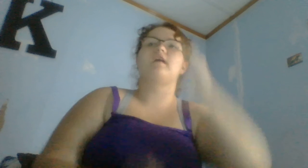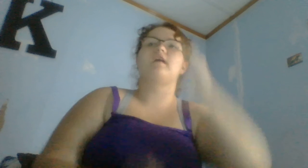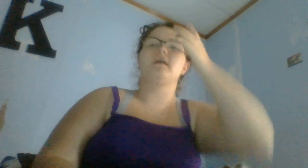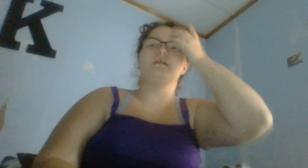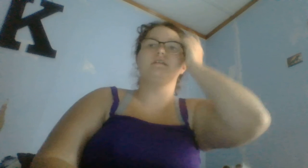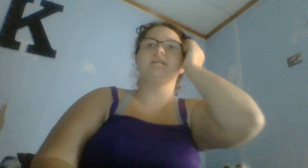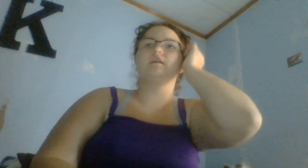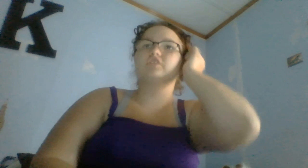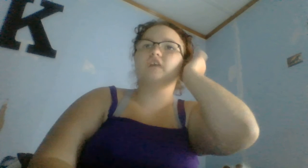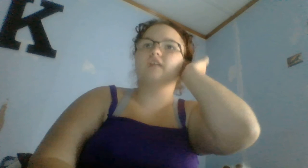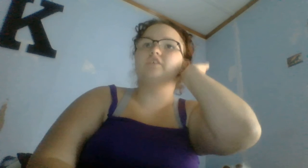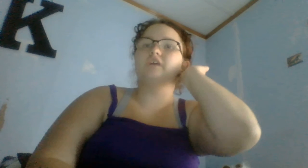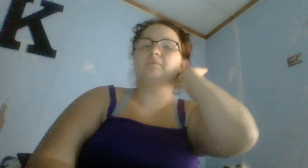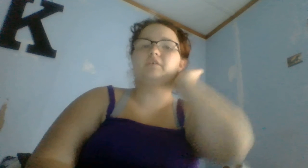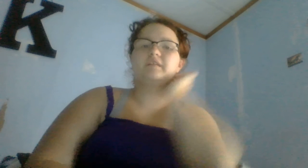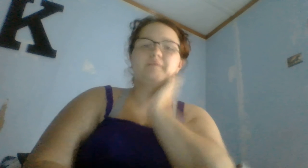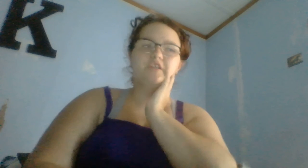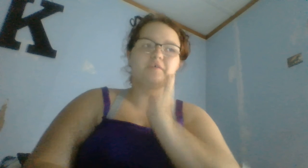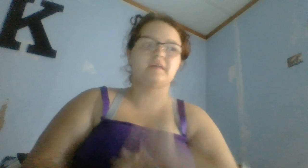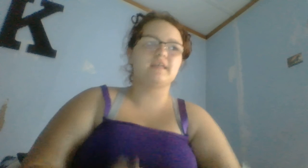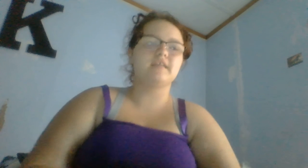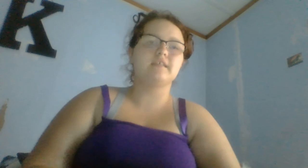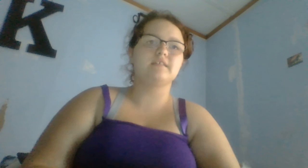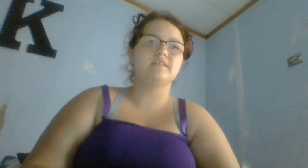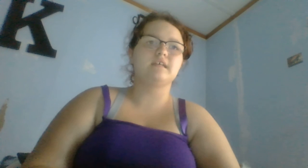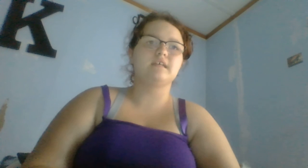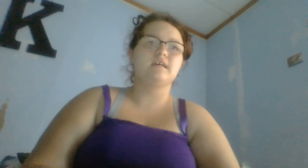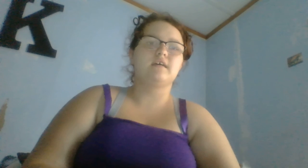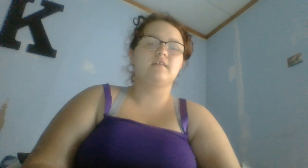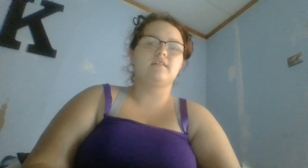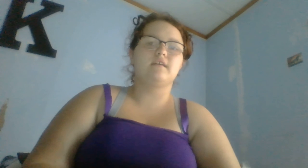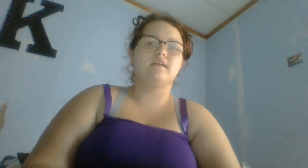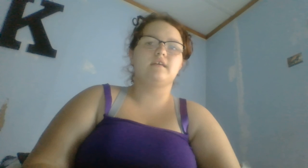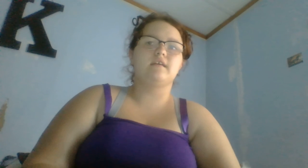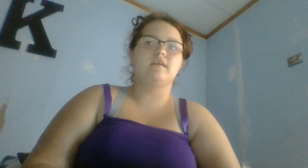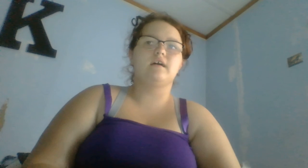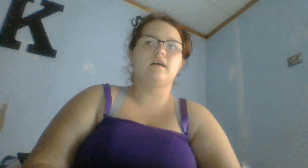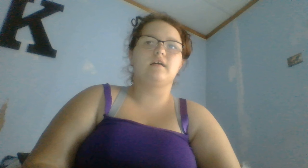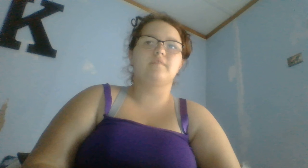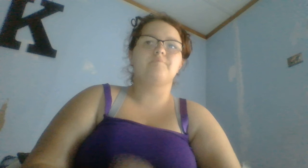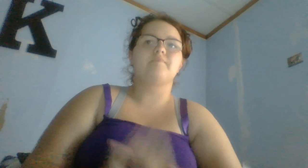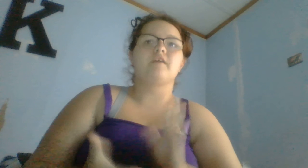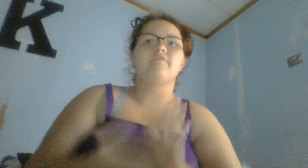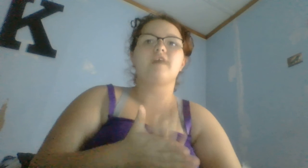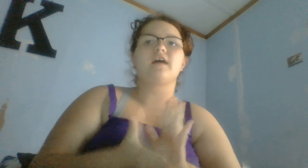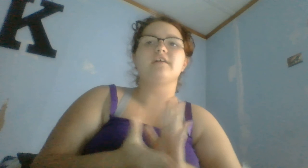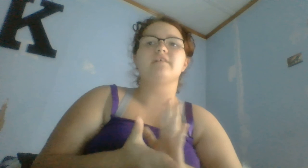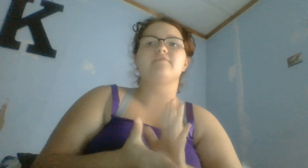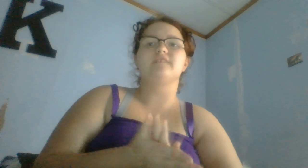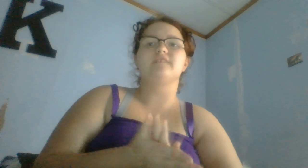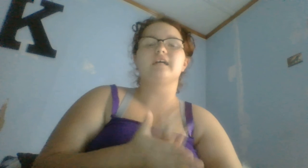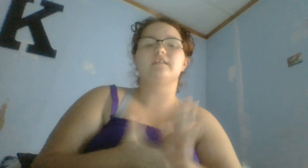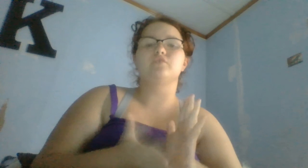and the next challenge i'm going to be doing is the um five ten and